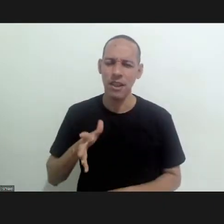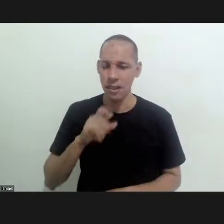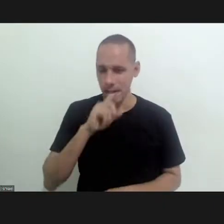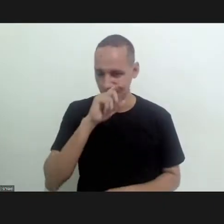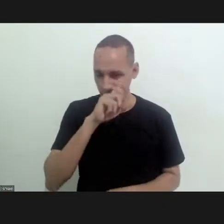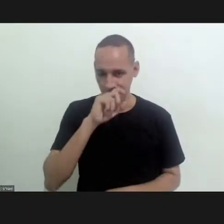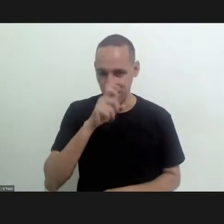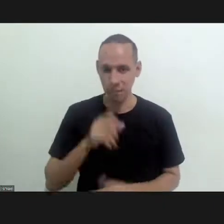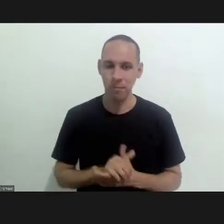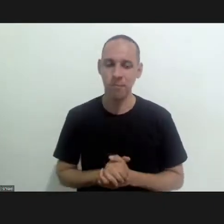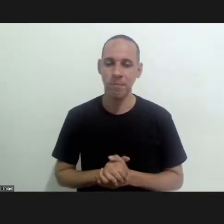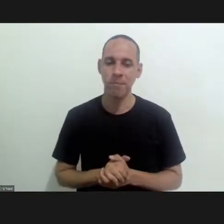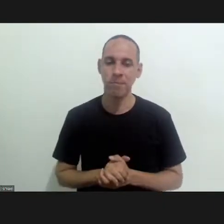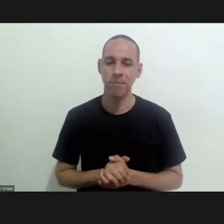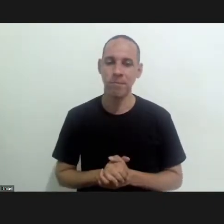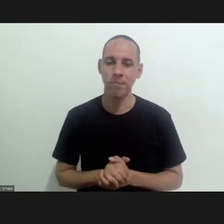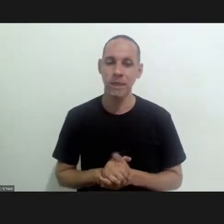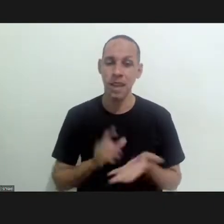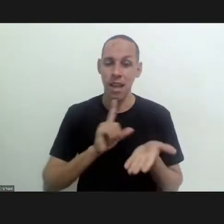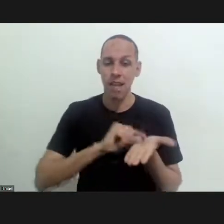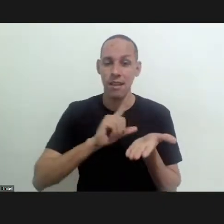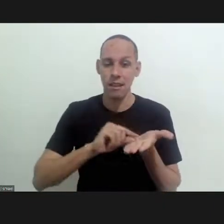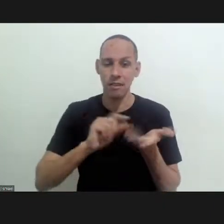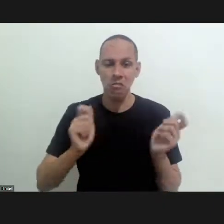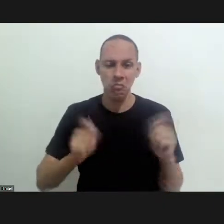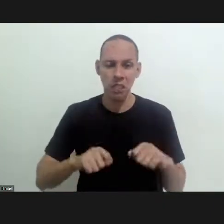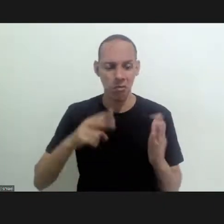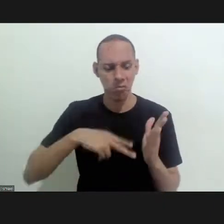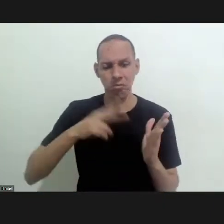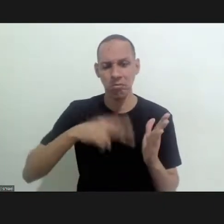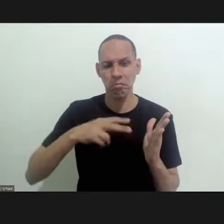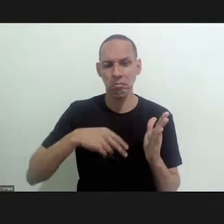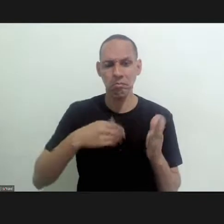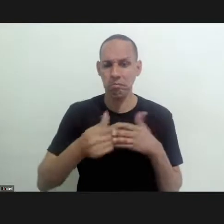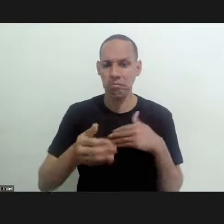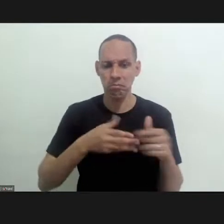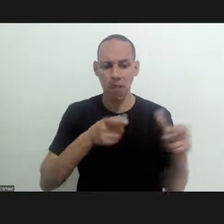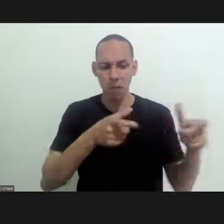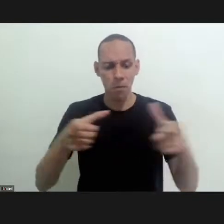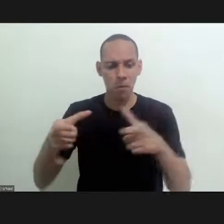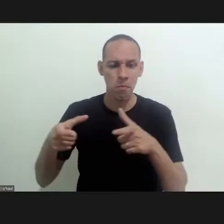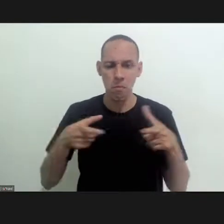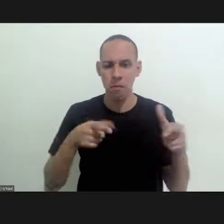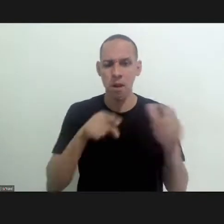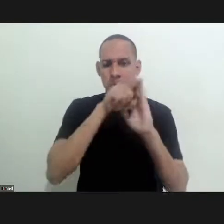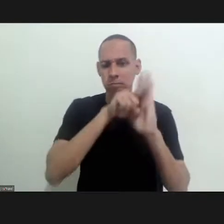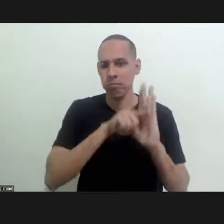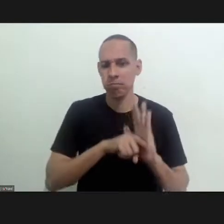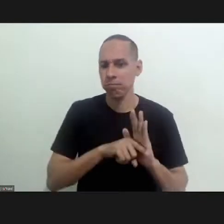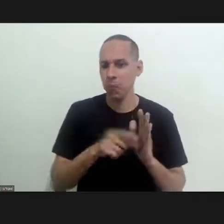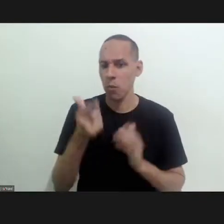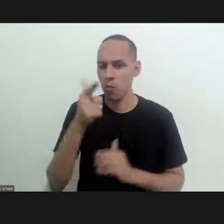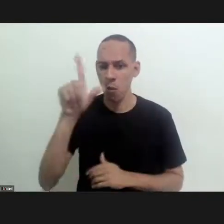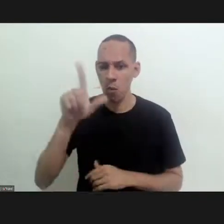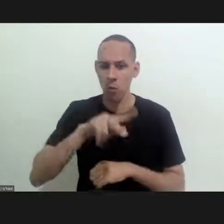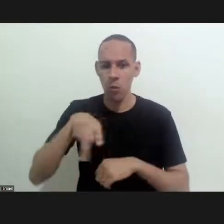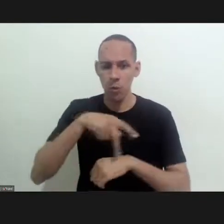journal in the sense that its articles could be read by